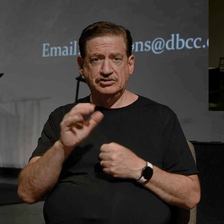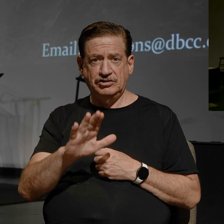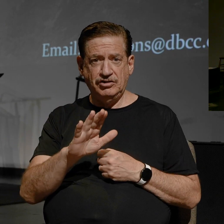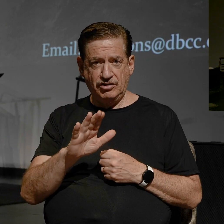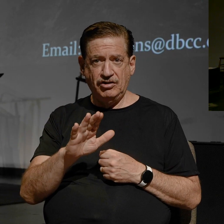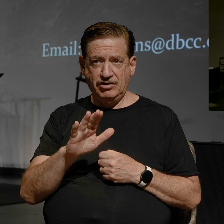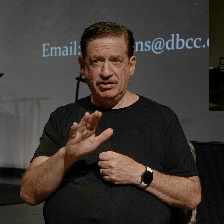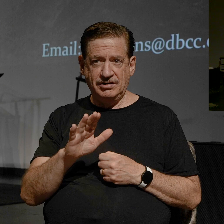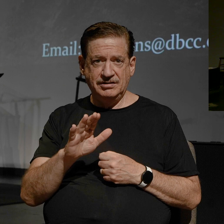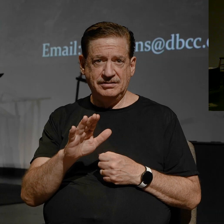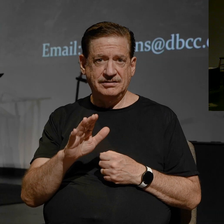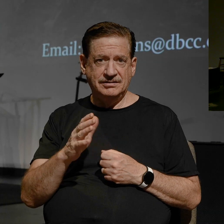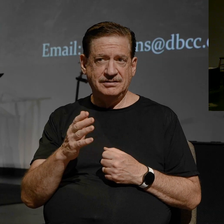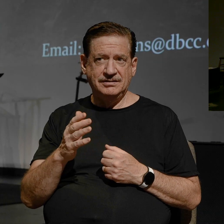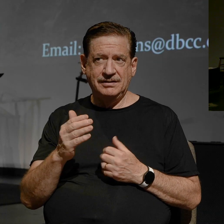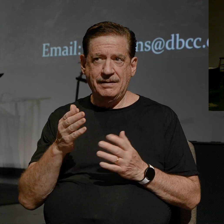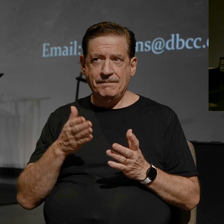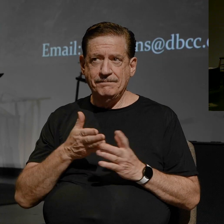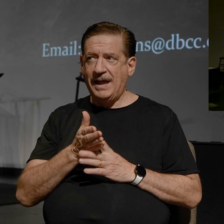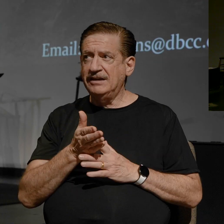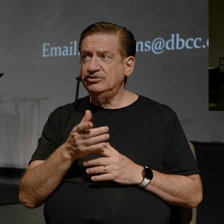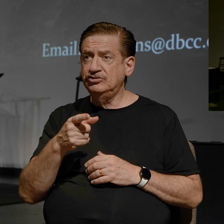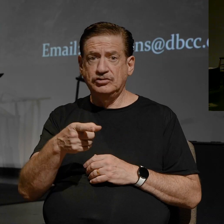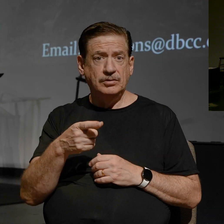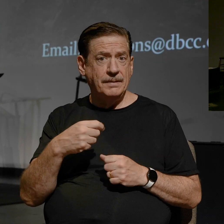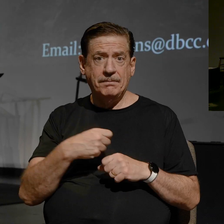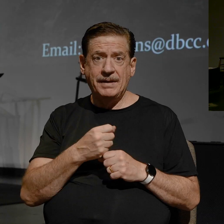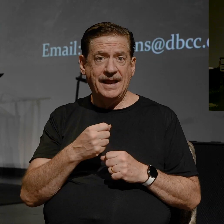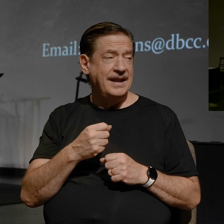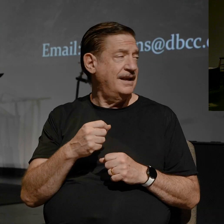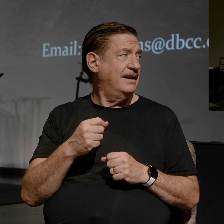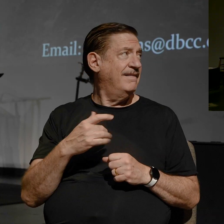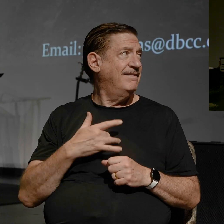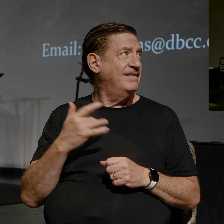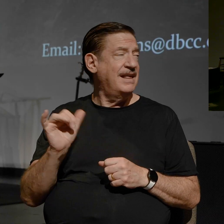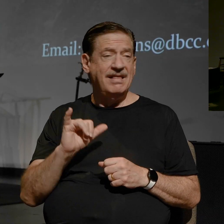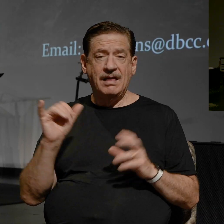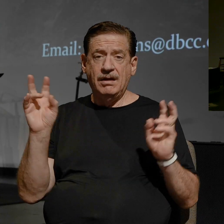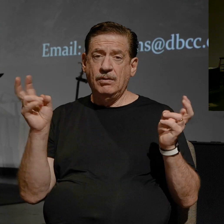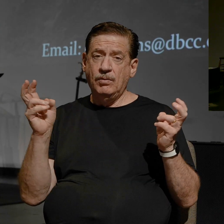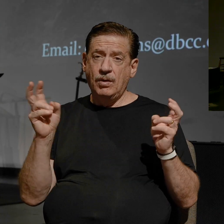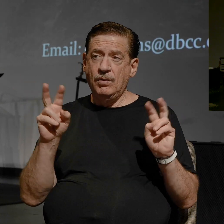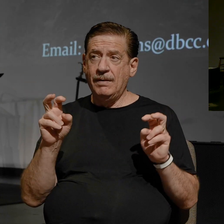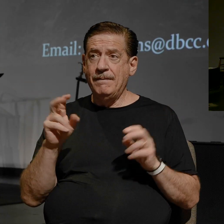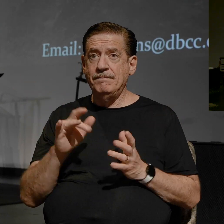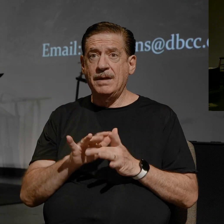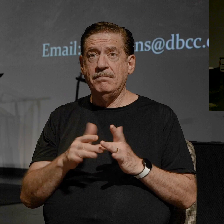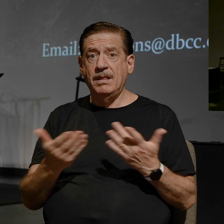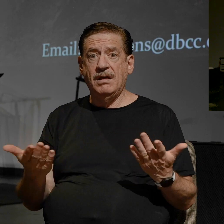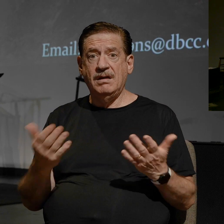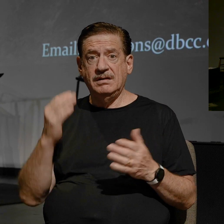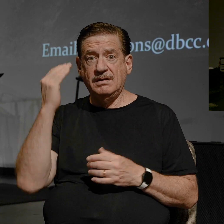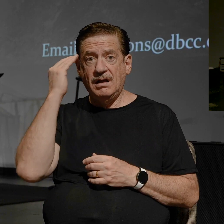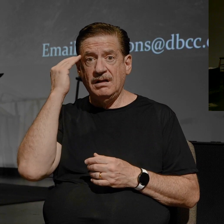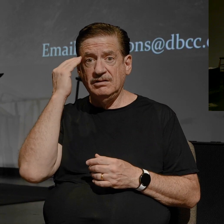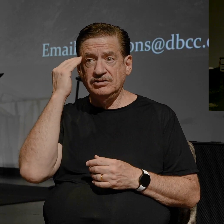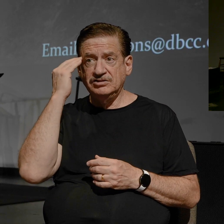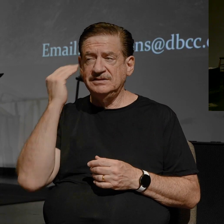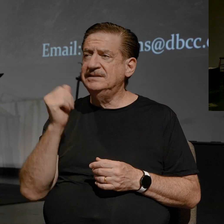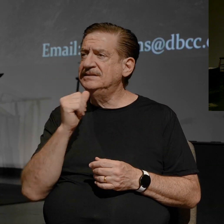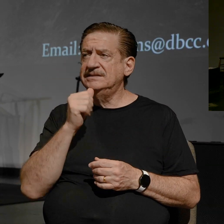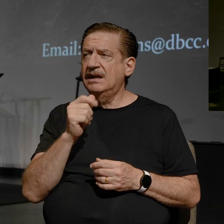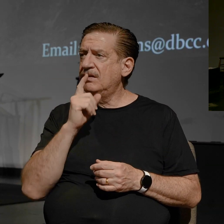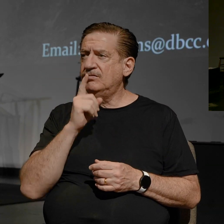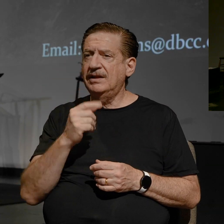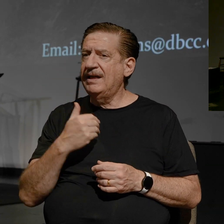capacity. And whether you may still accumulate more quote-unquote biblical knowledge, it's not